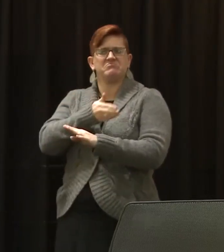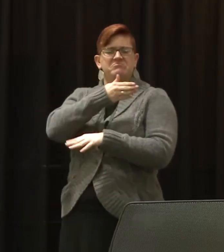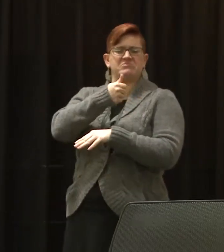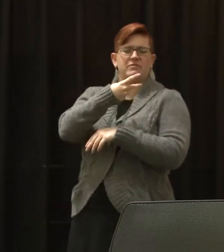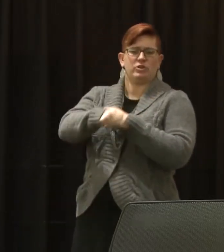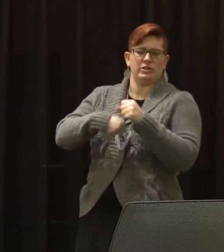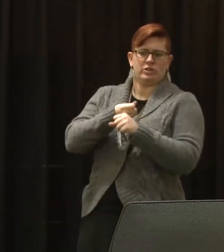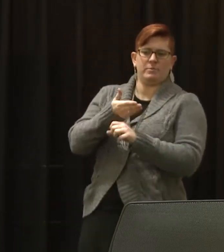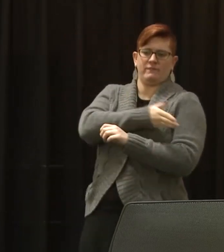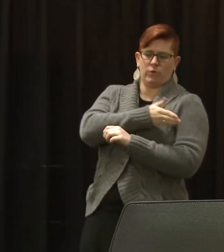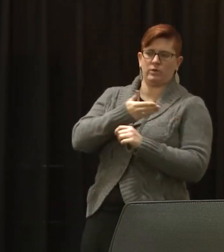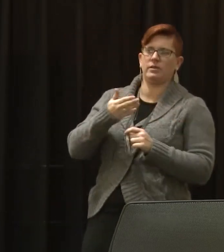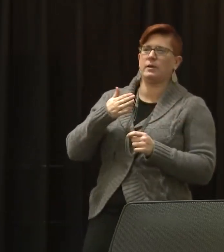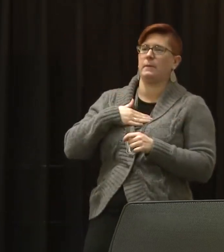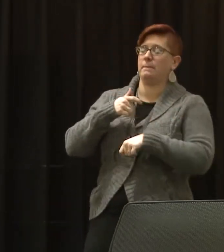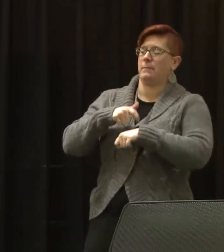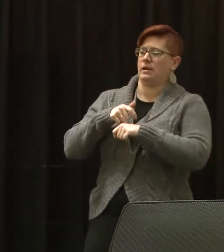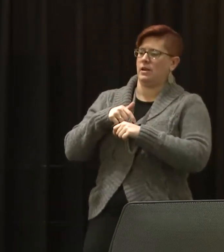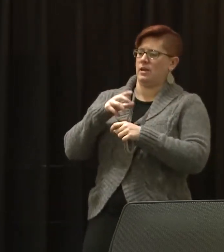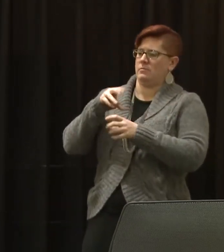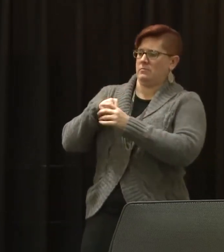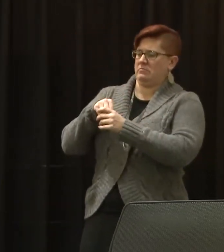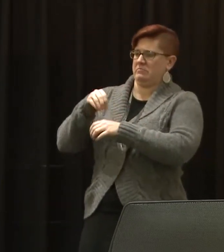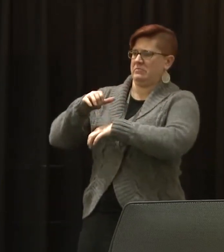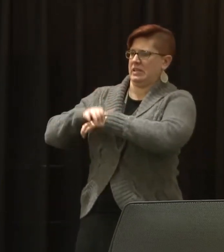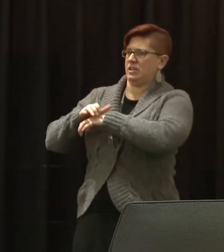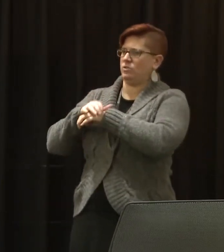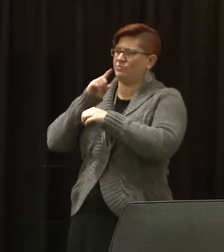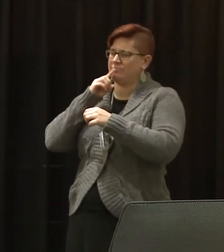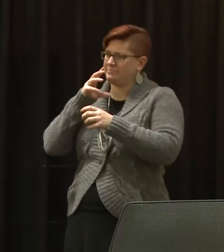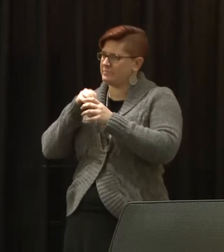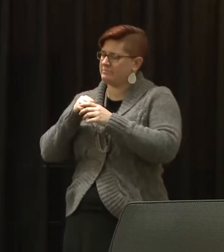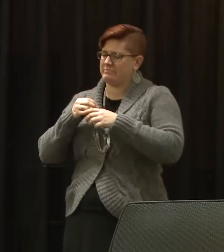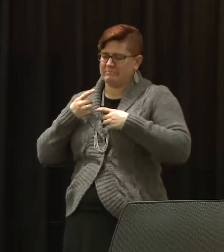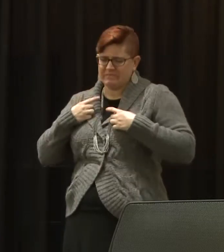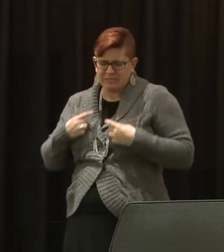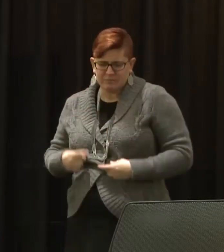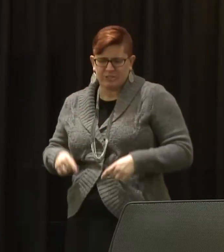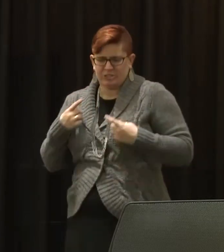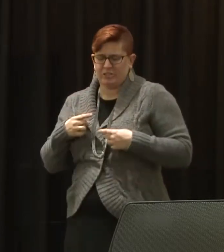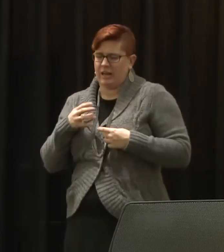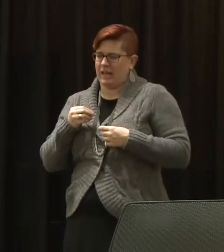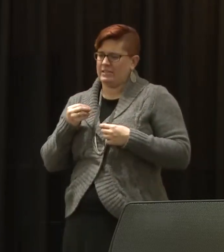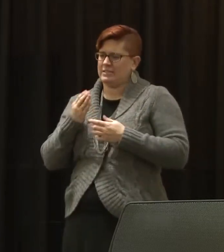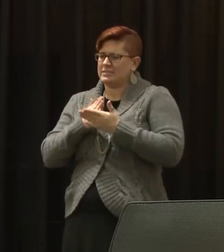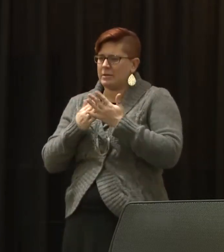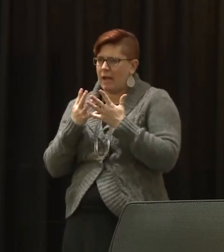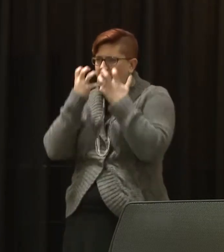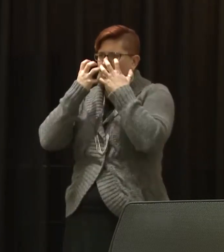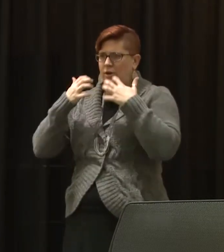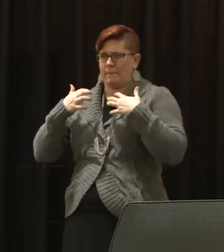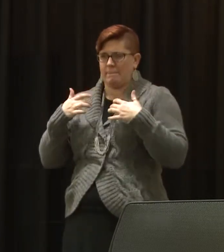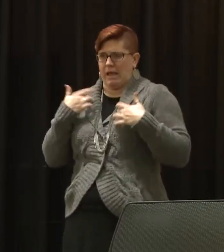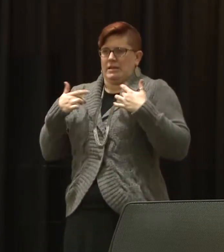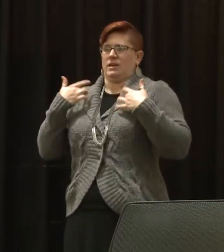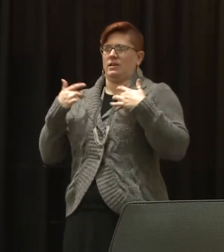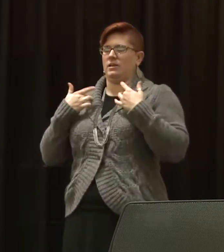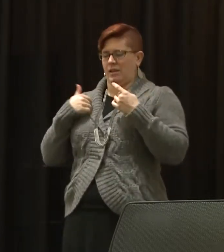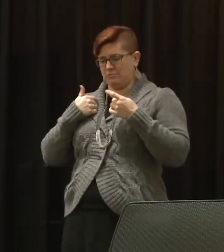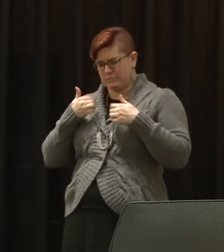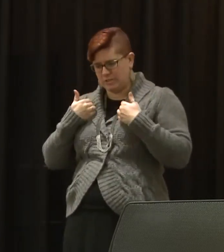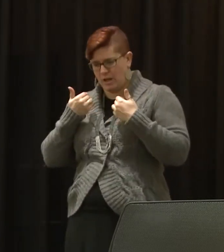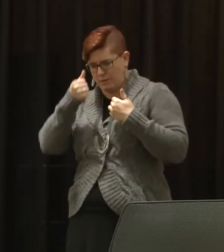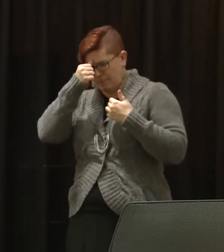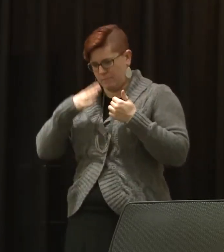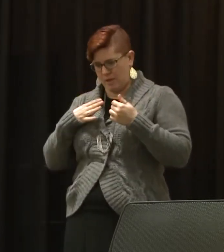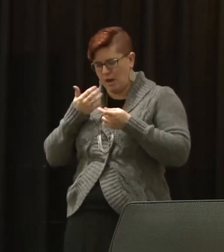My time in England consisted of deep depression, punctured by an occasional burst of angry mania. I'd arrived a young man raised under the